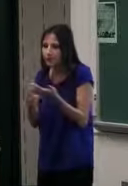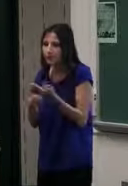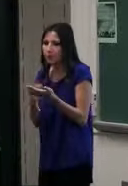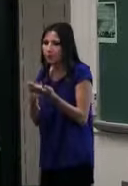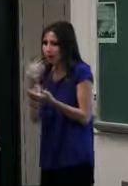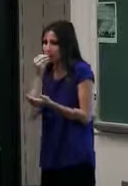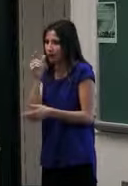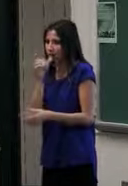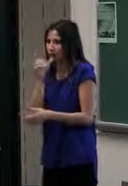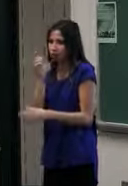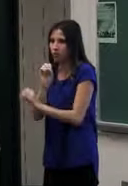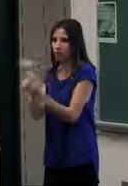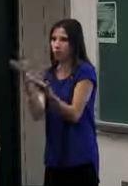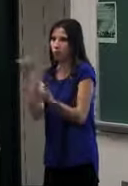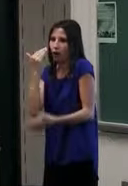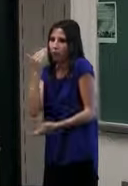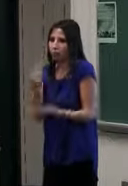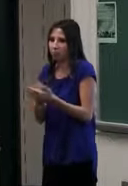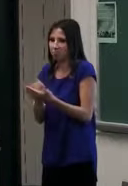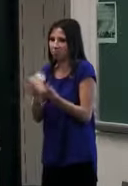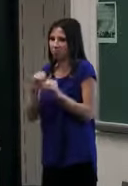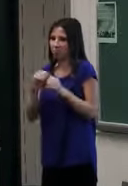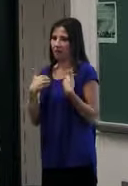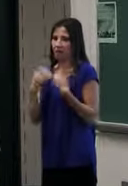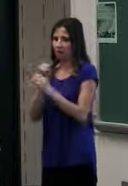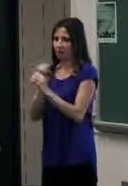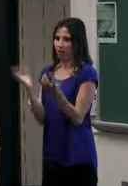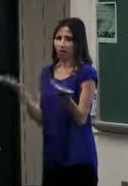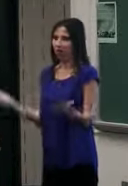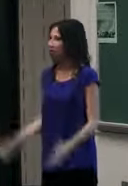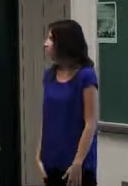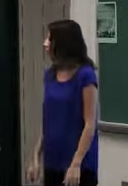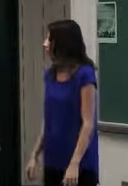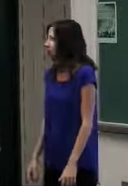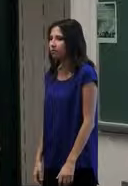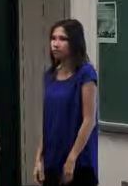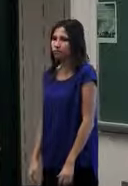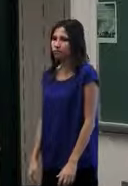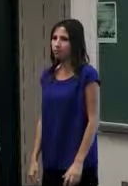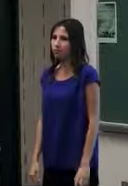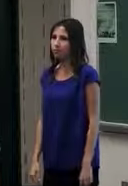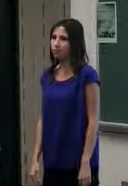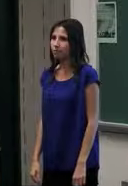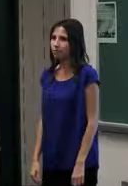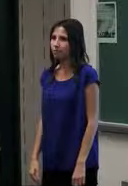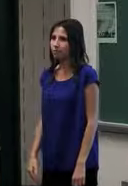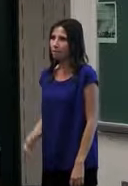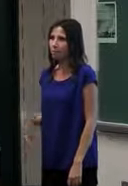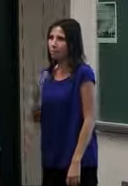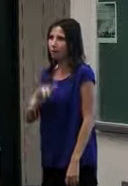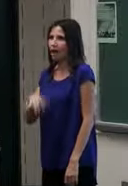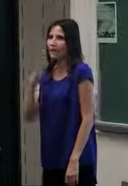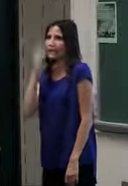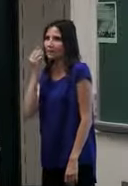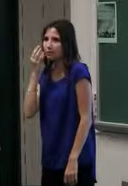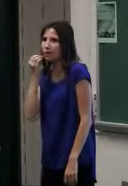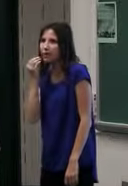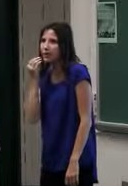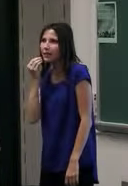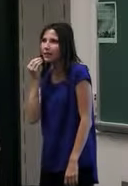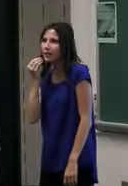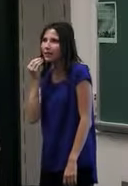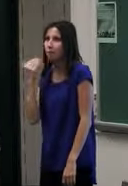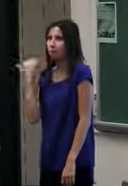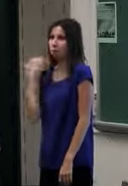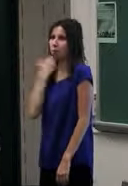I had no money. It was just, I know what it's like to know that I never want to be broke again, so like the money